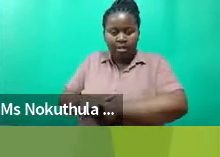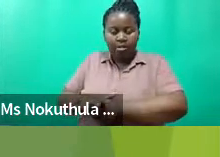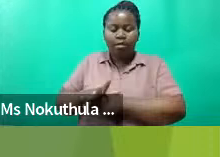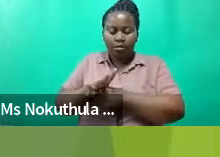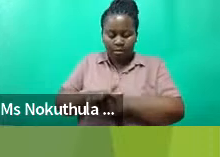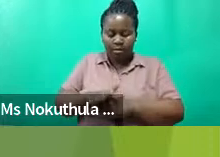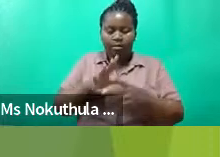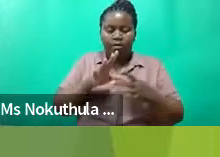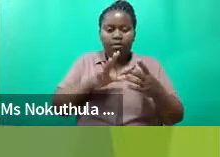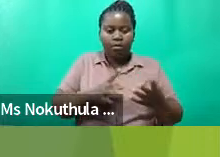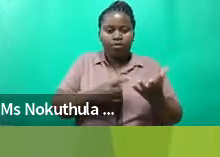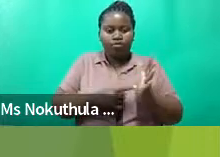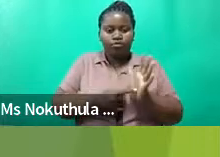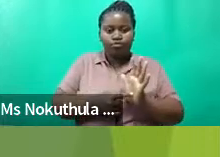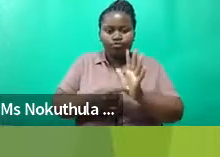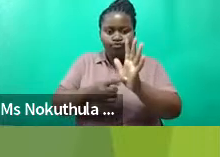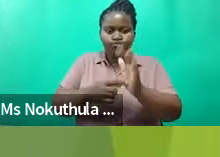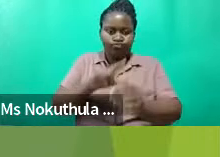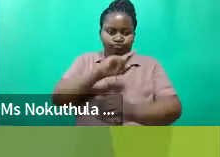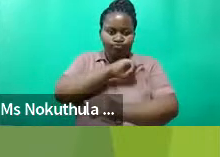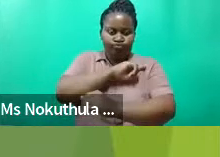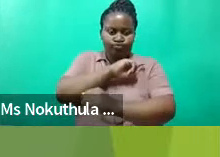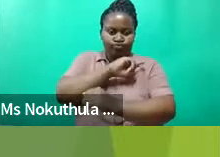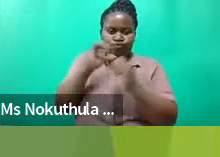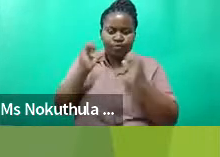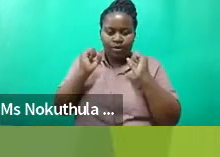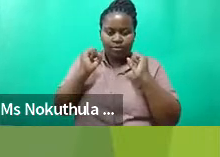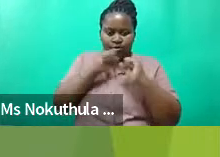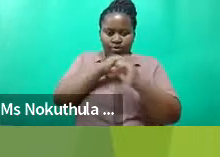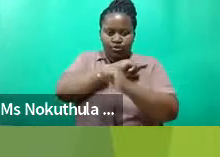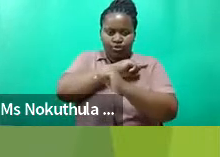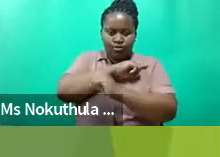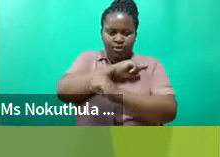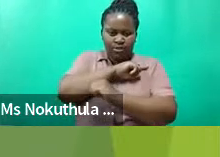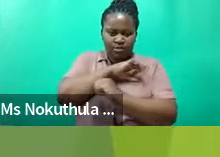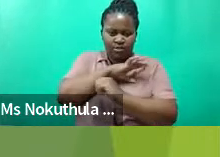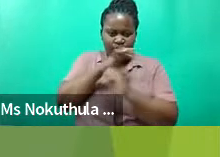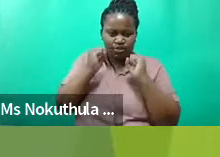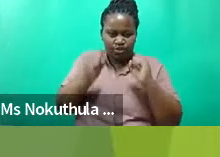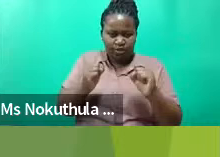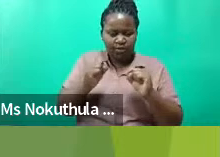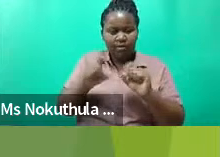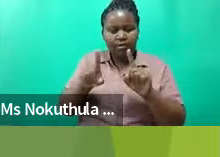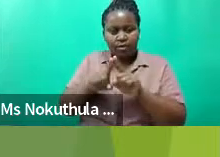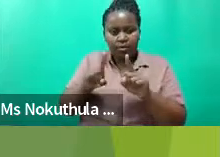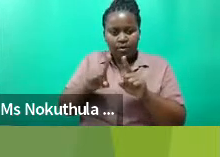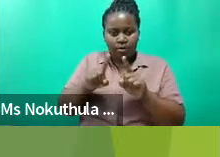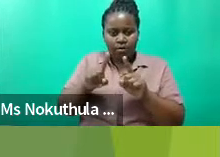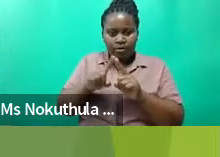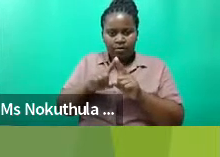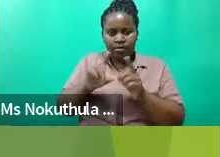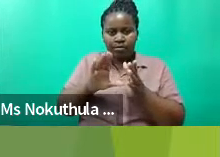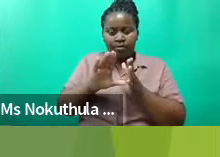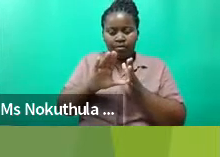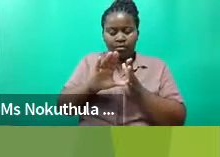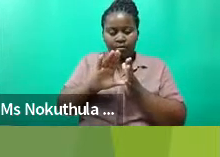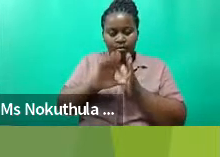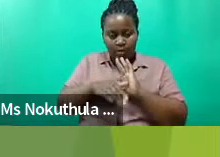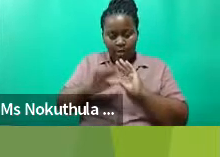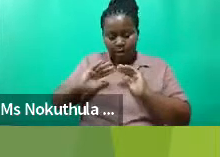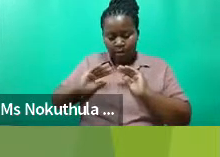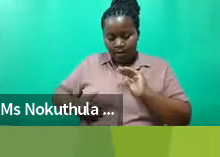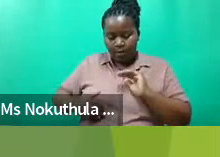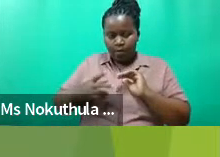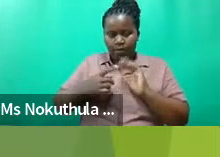own ability and strength. Women living with disabilities see themselves as strong-willed human beings who are able